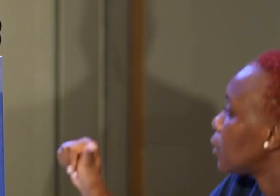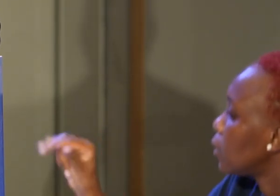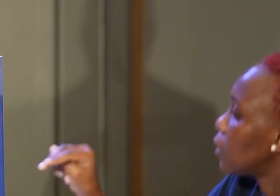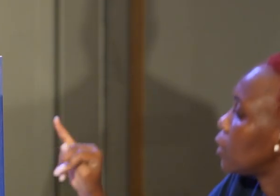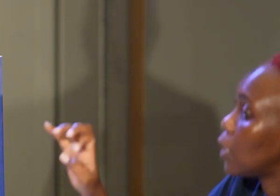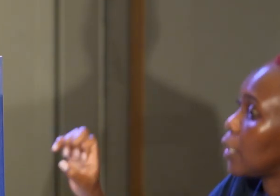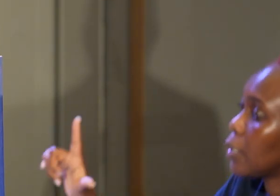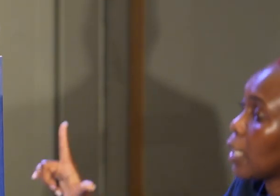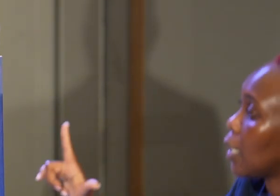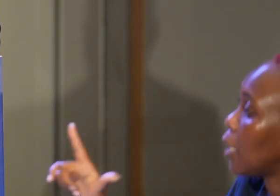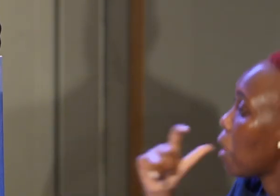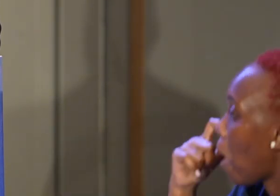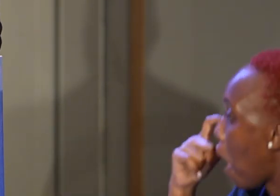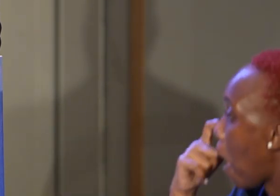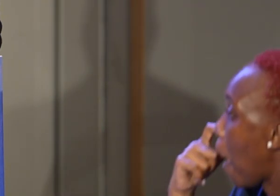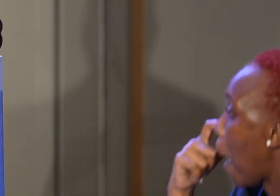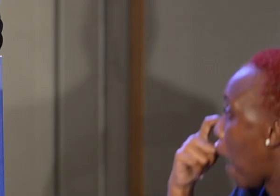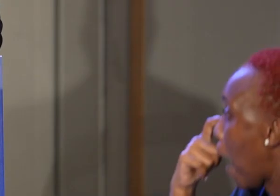to give us a